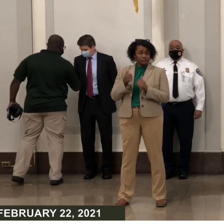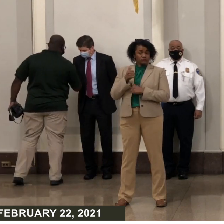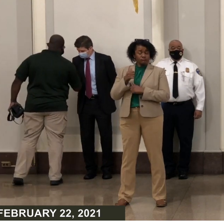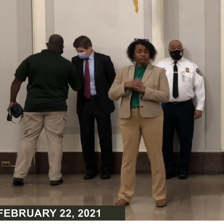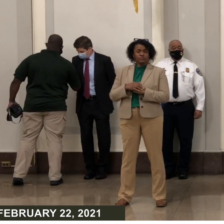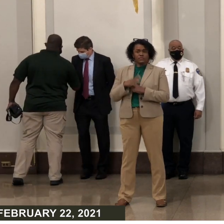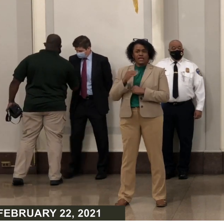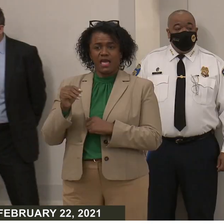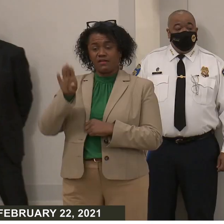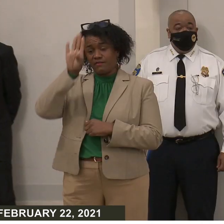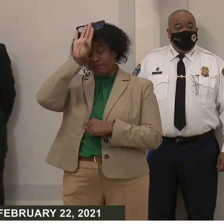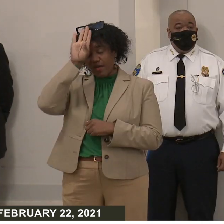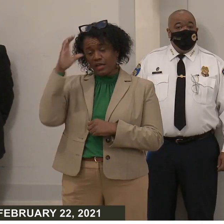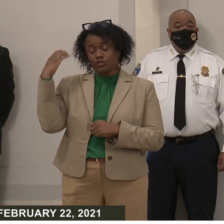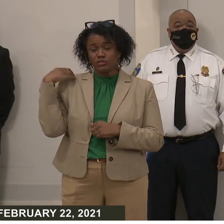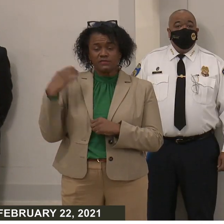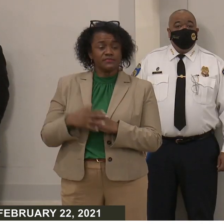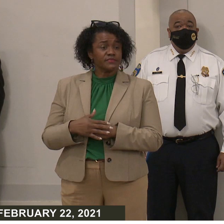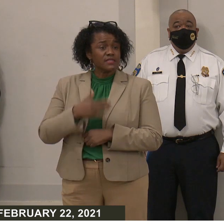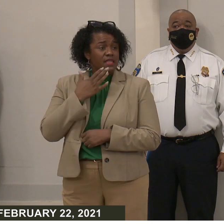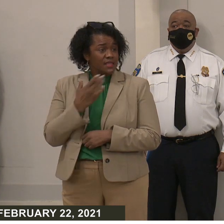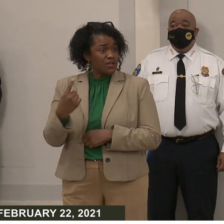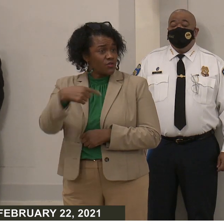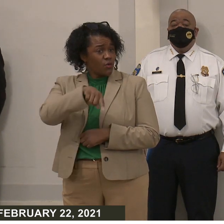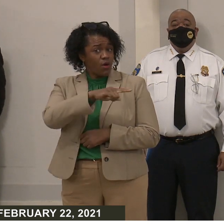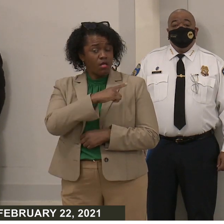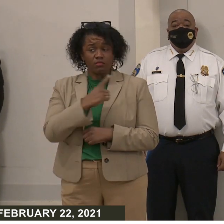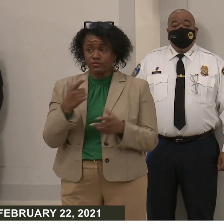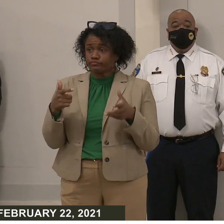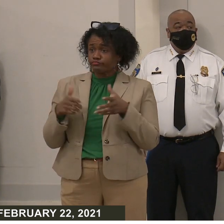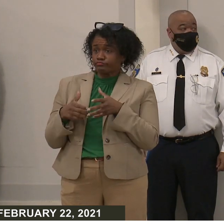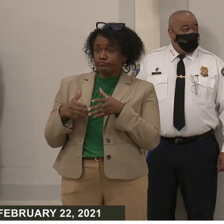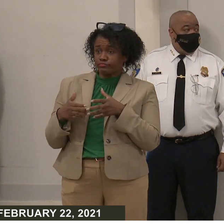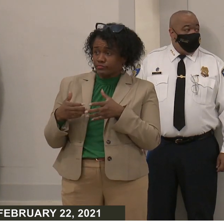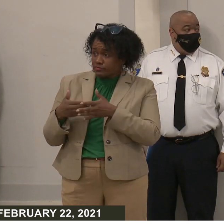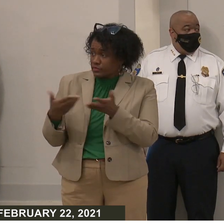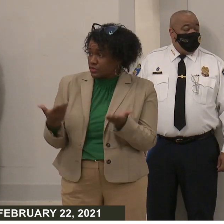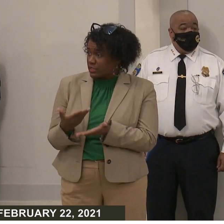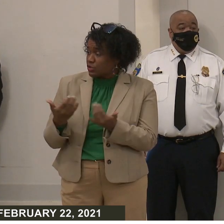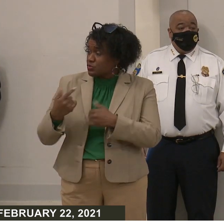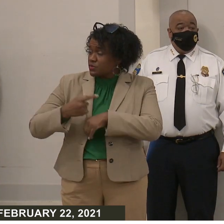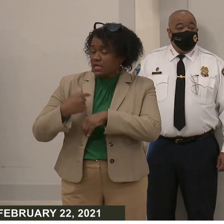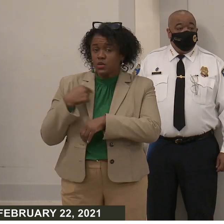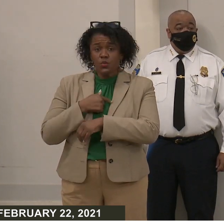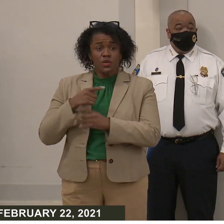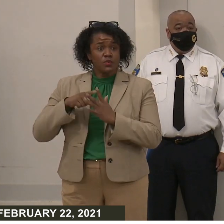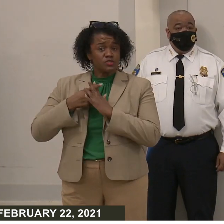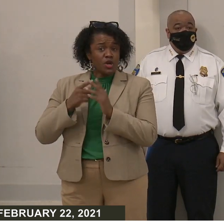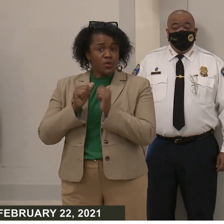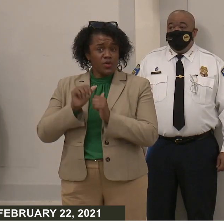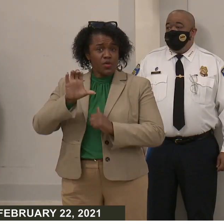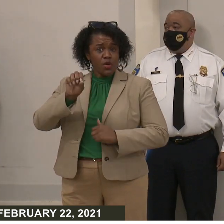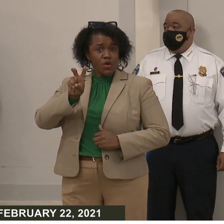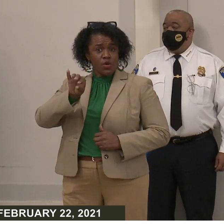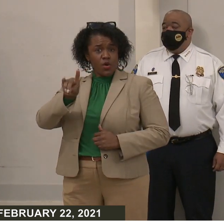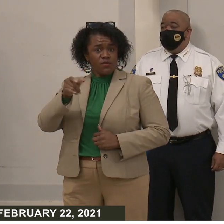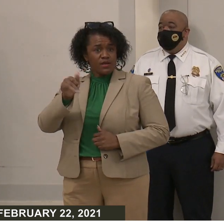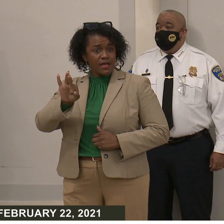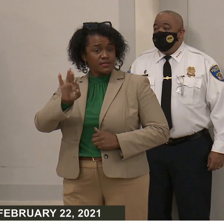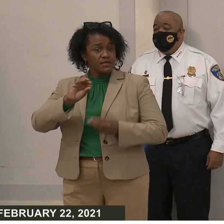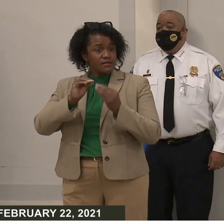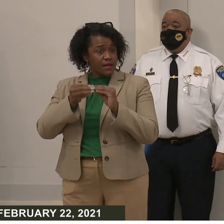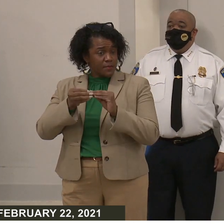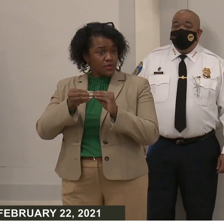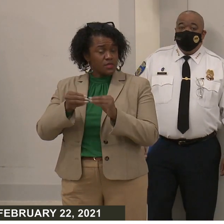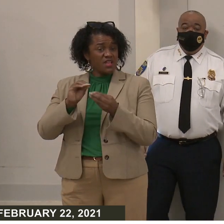Chief Ford. Thank you all for being here today. We will start off with our COVID-19 numbers. The